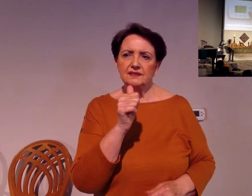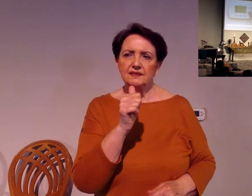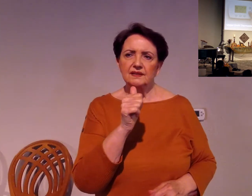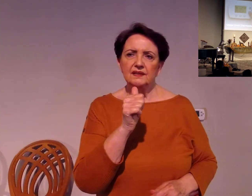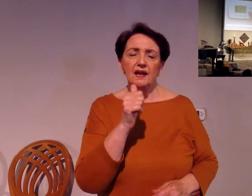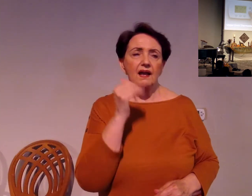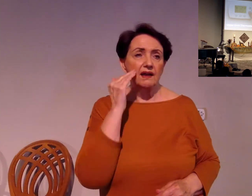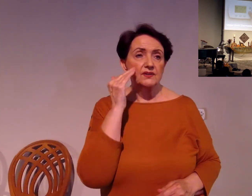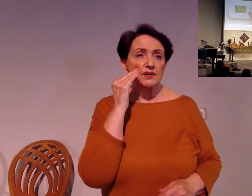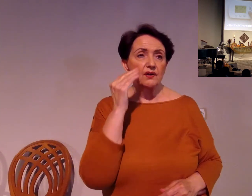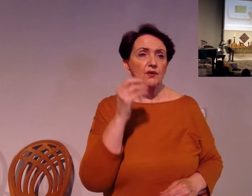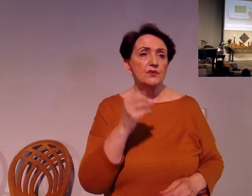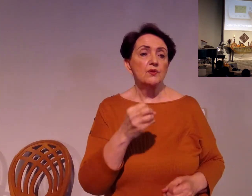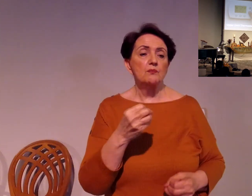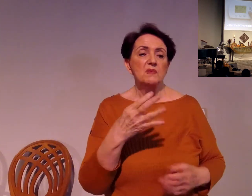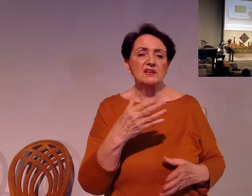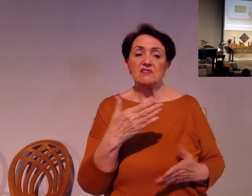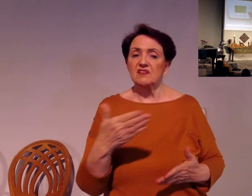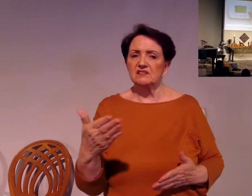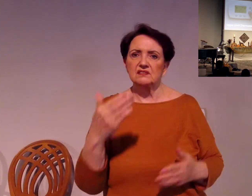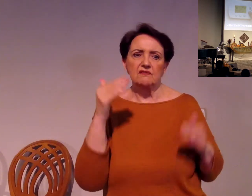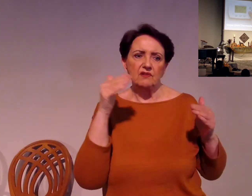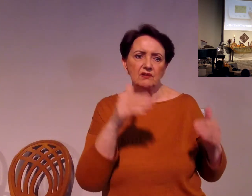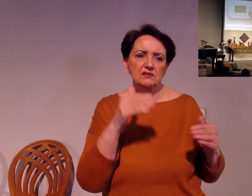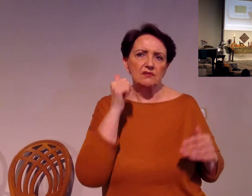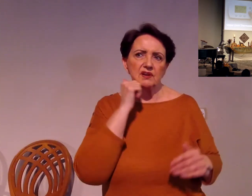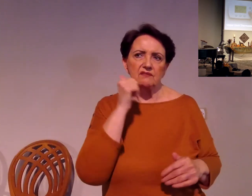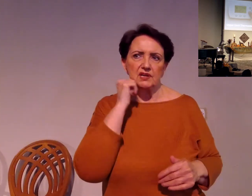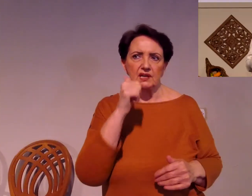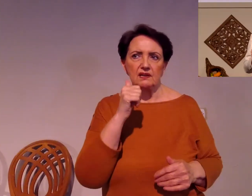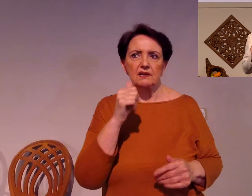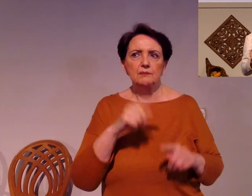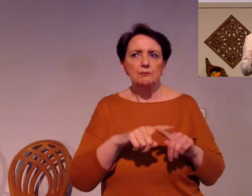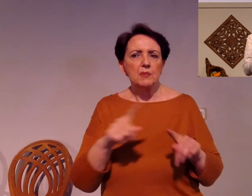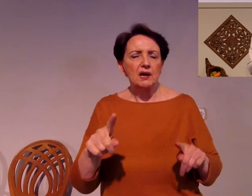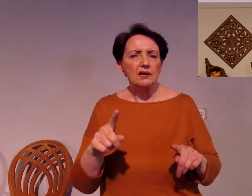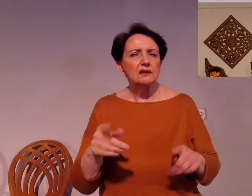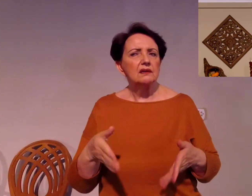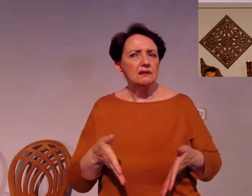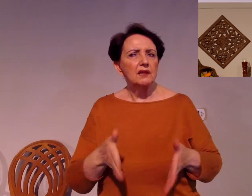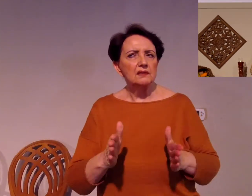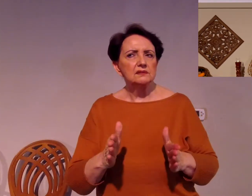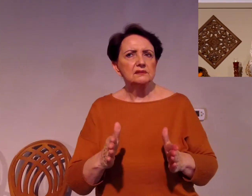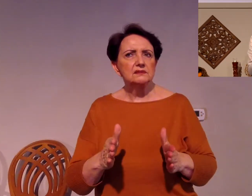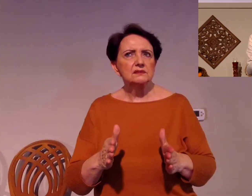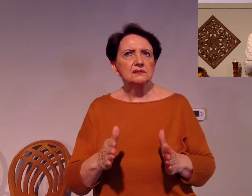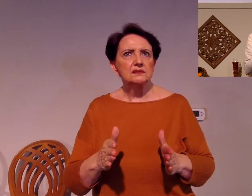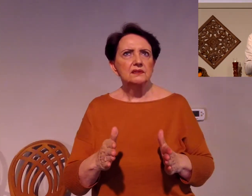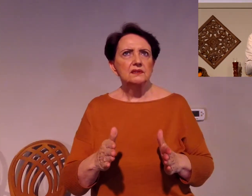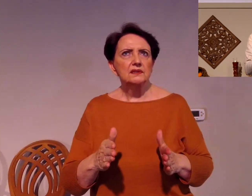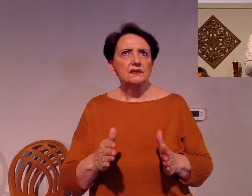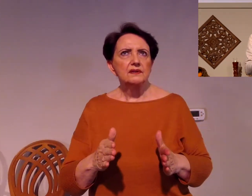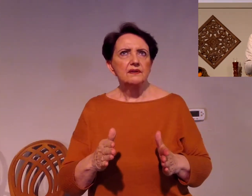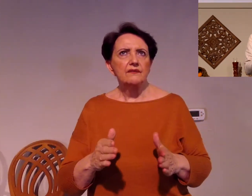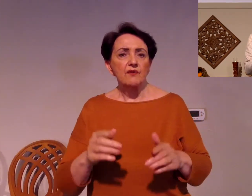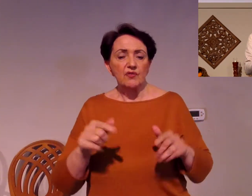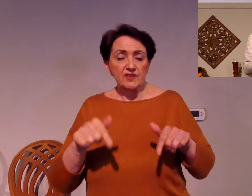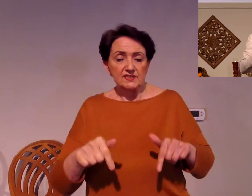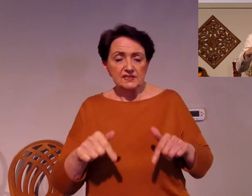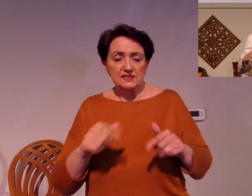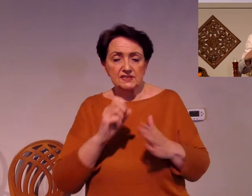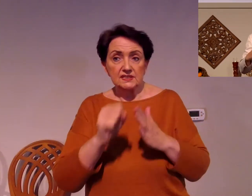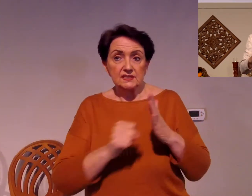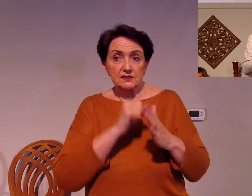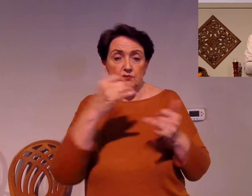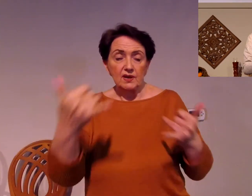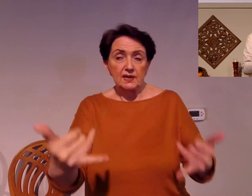I know that there are a lot of things to focus on each day, but let's, for this season right now,